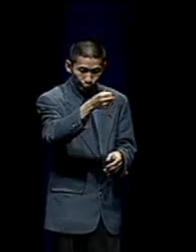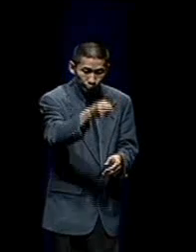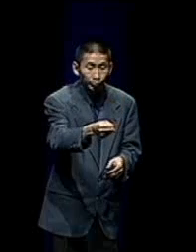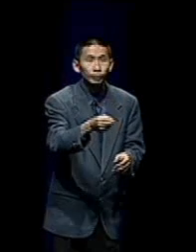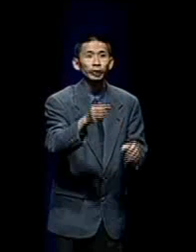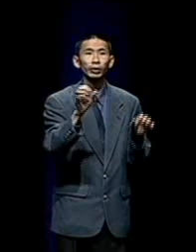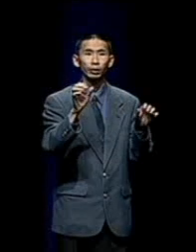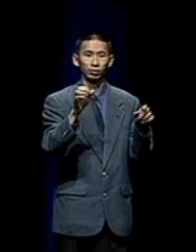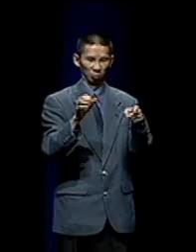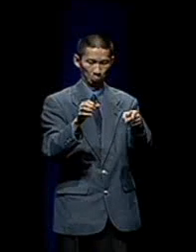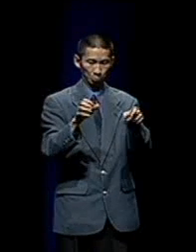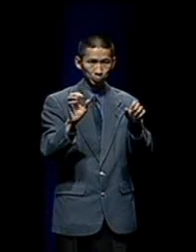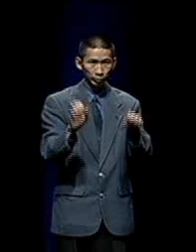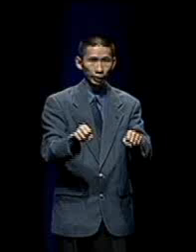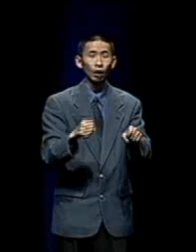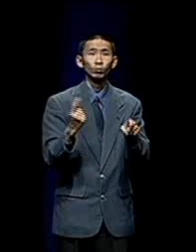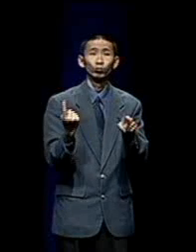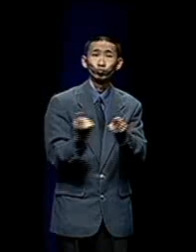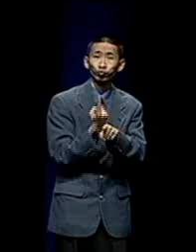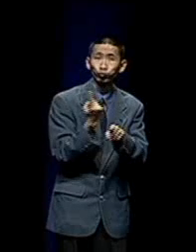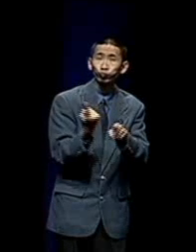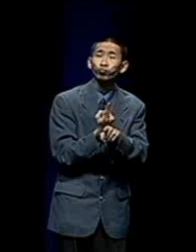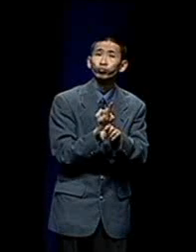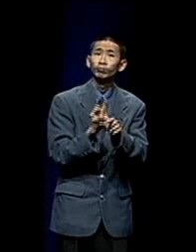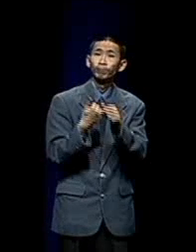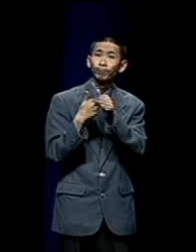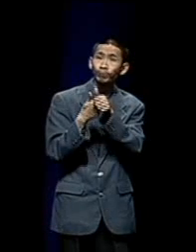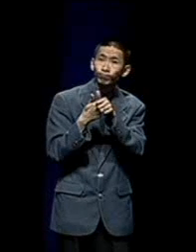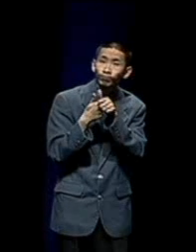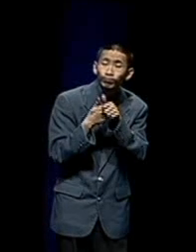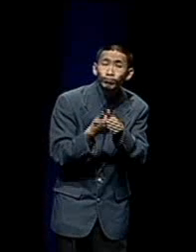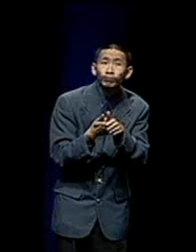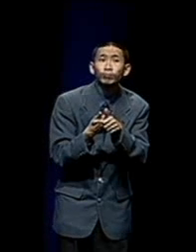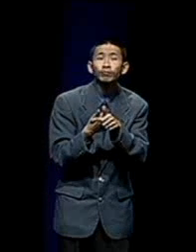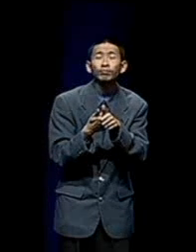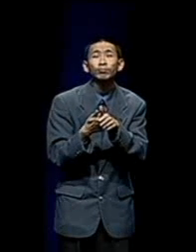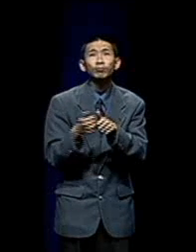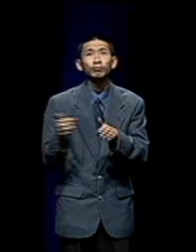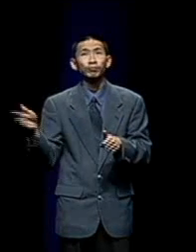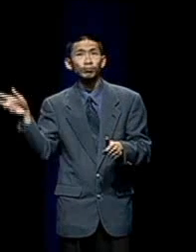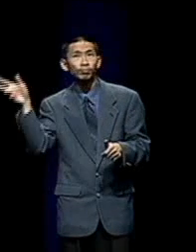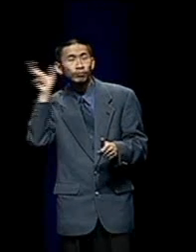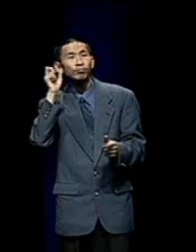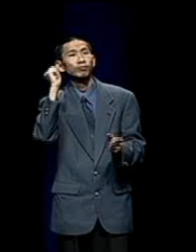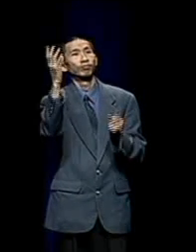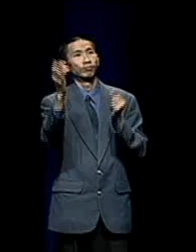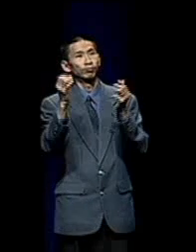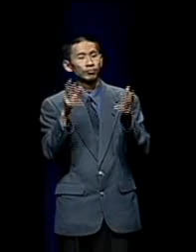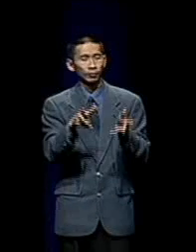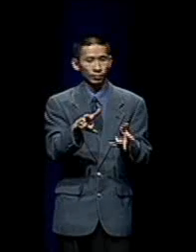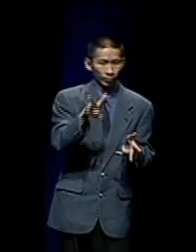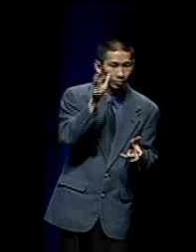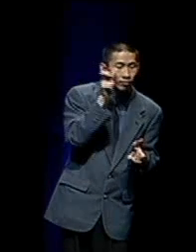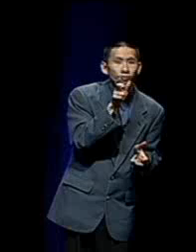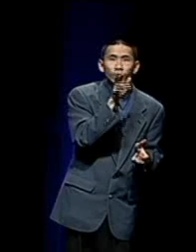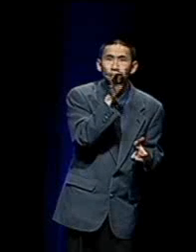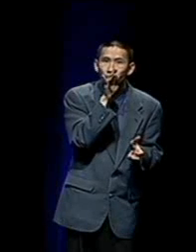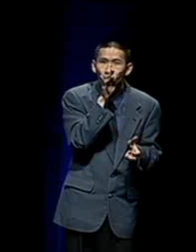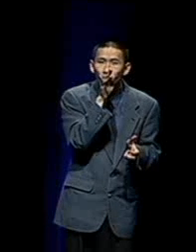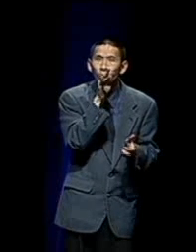correctly keep up and correctly convey the communication and the emotion involved in normal